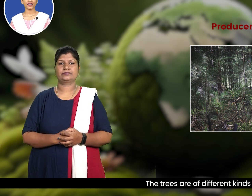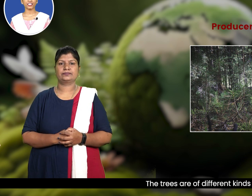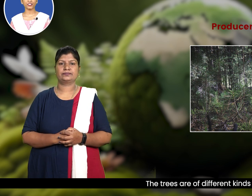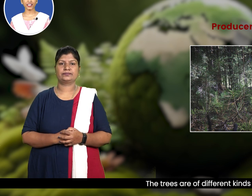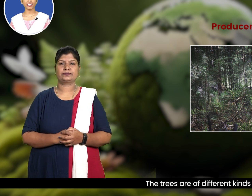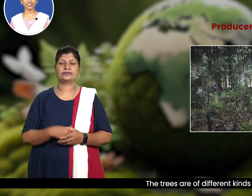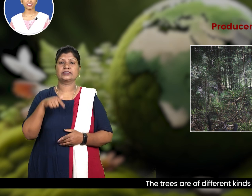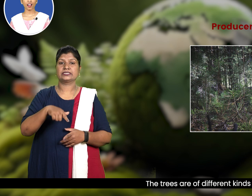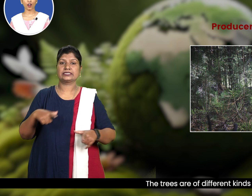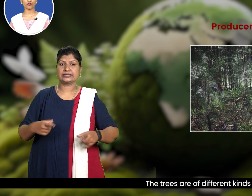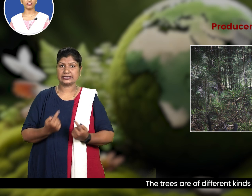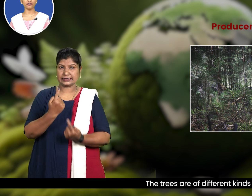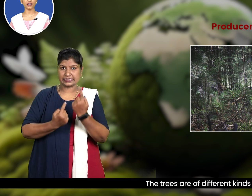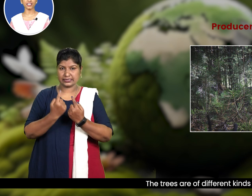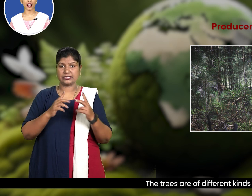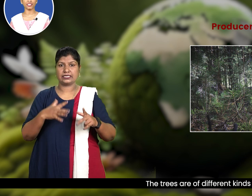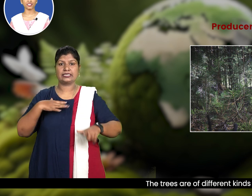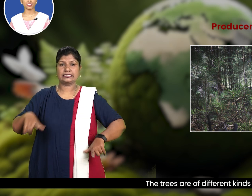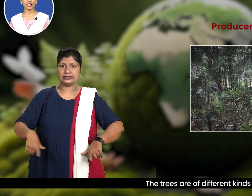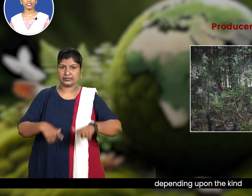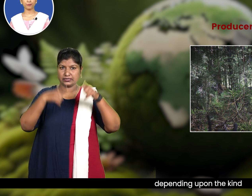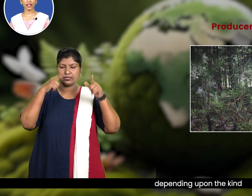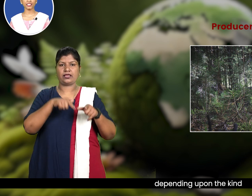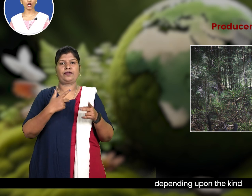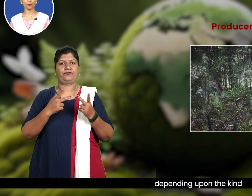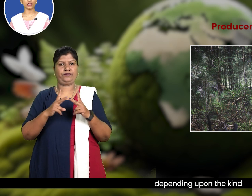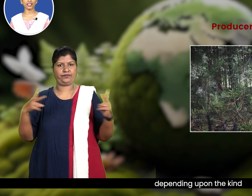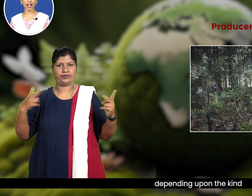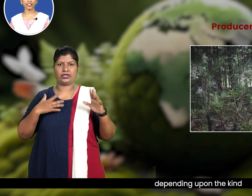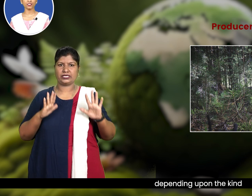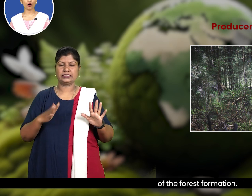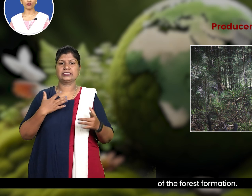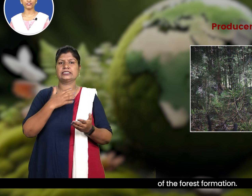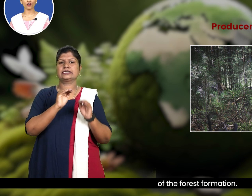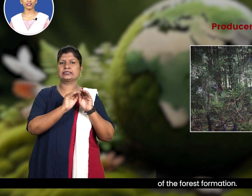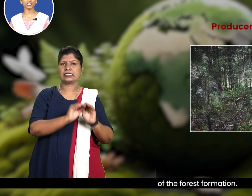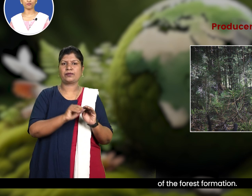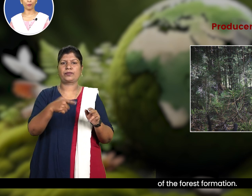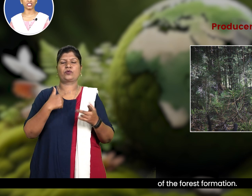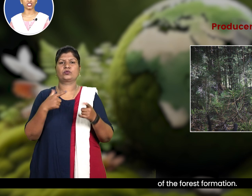The trees are of different kinds depending upon the kind of the forest formation.